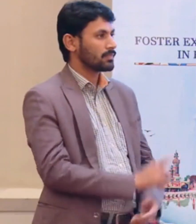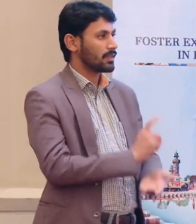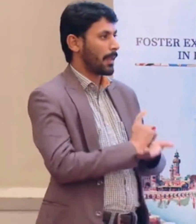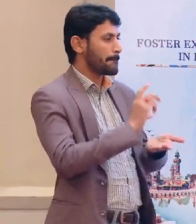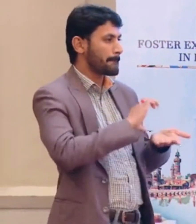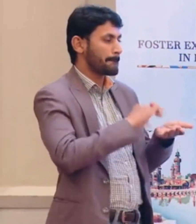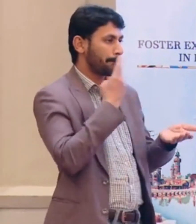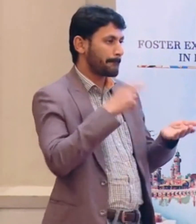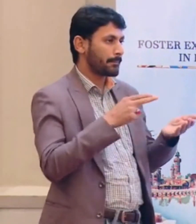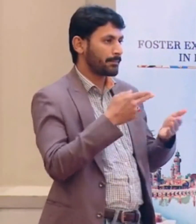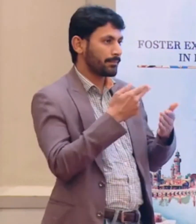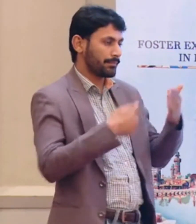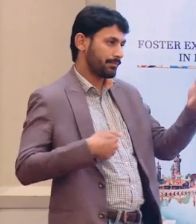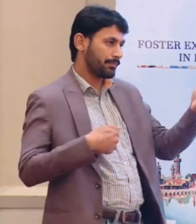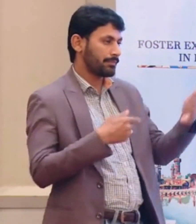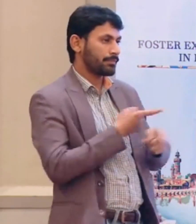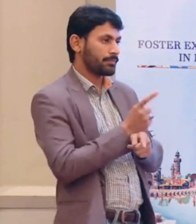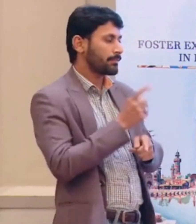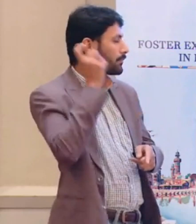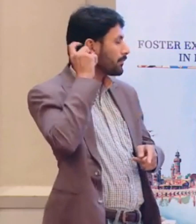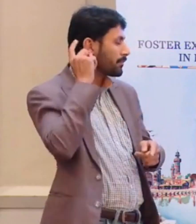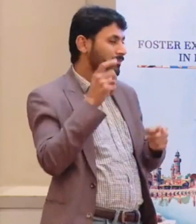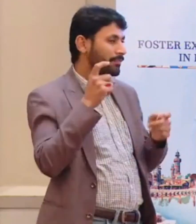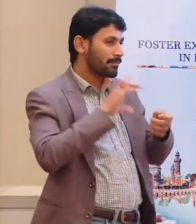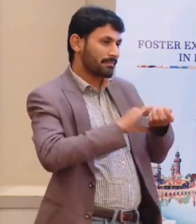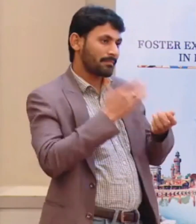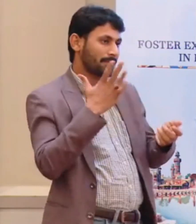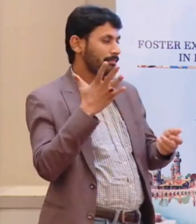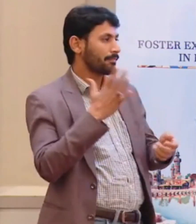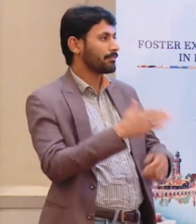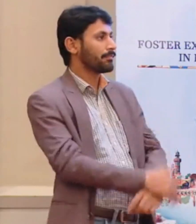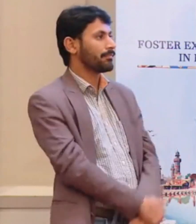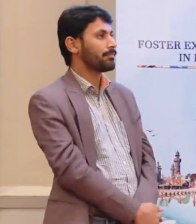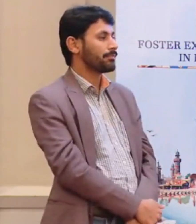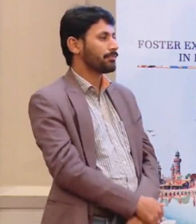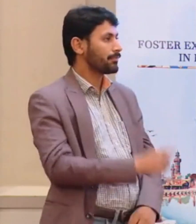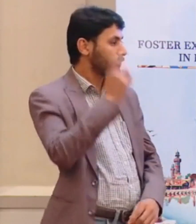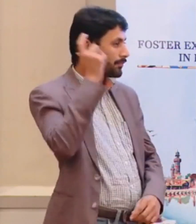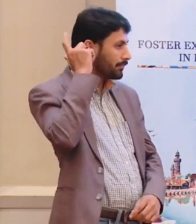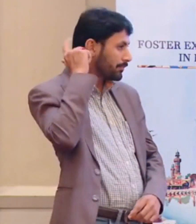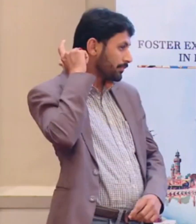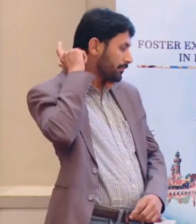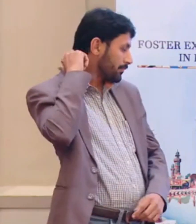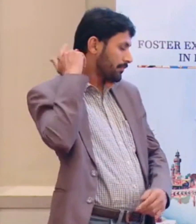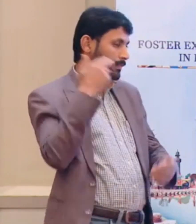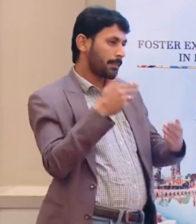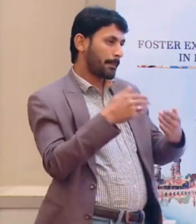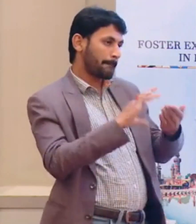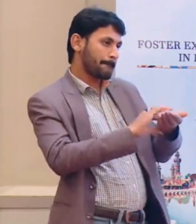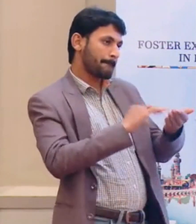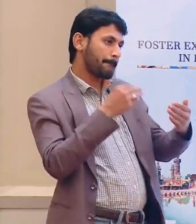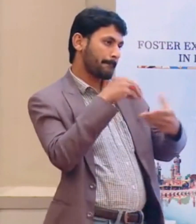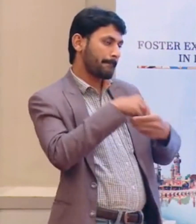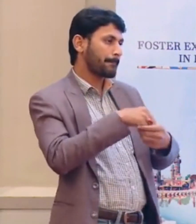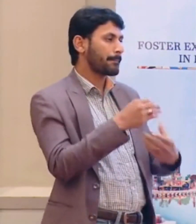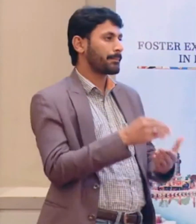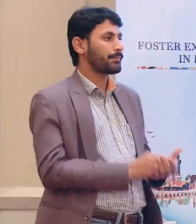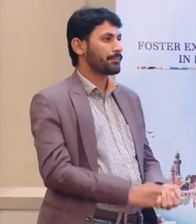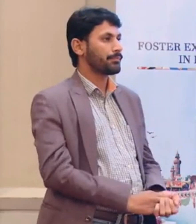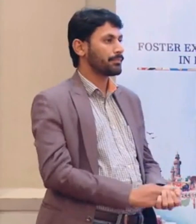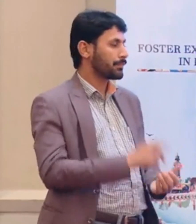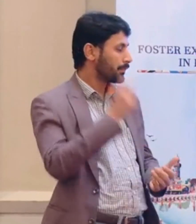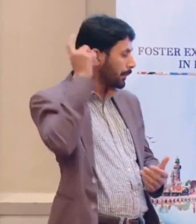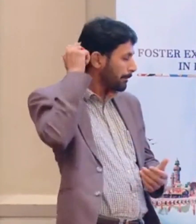spasmodic dysphonia, it is not ENT disease. It's basically a neurological disease. And the problem is